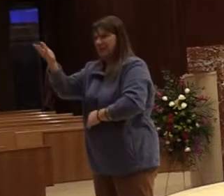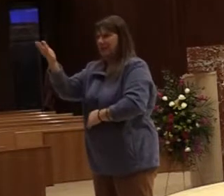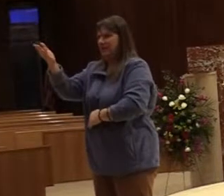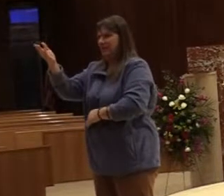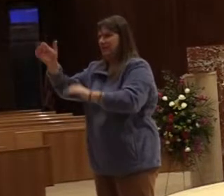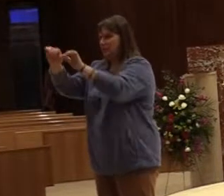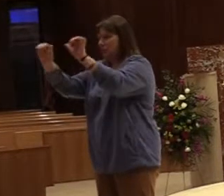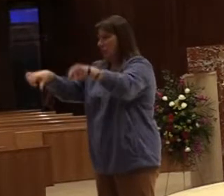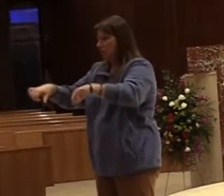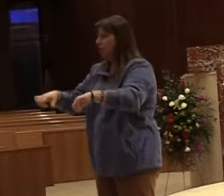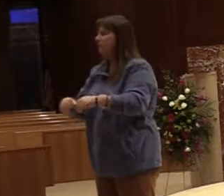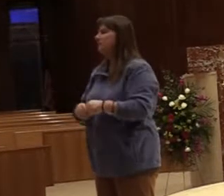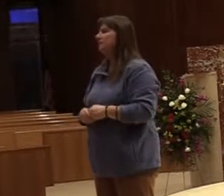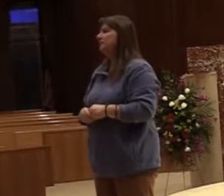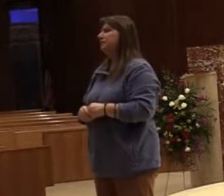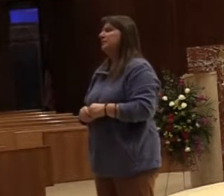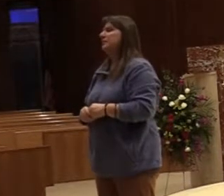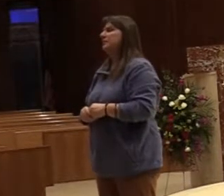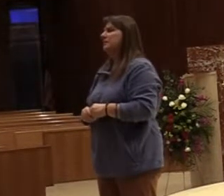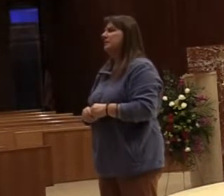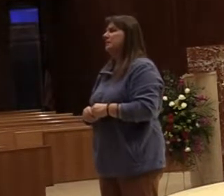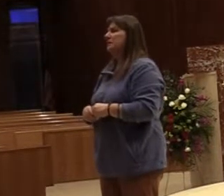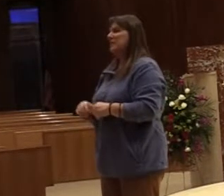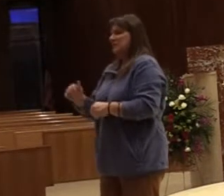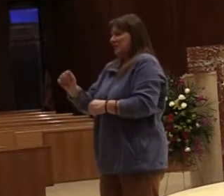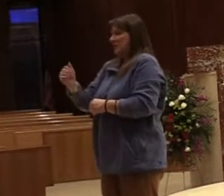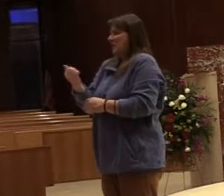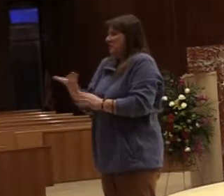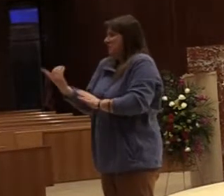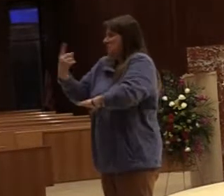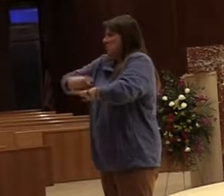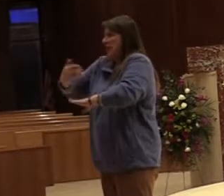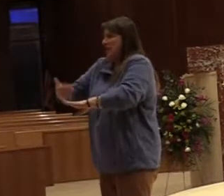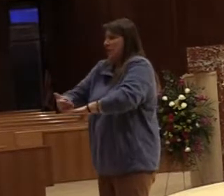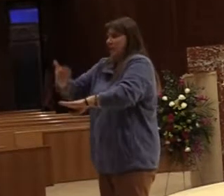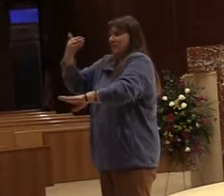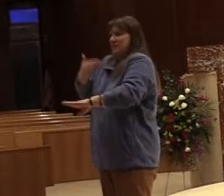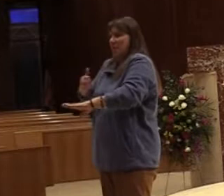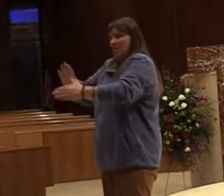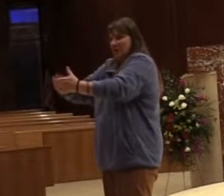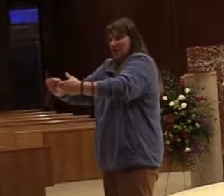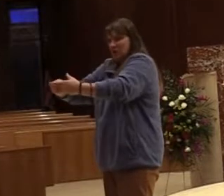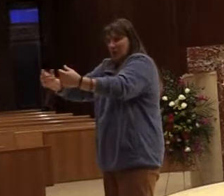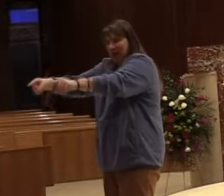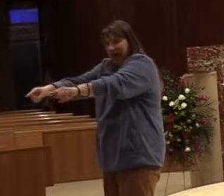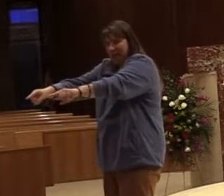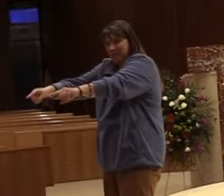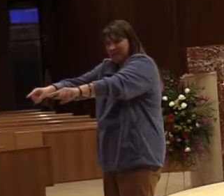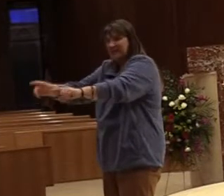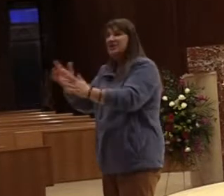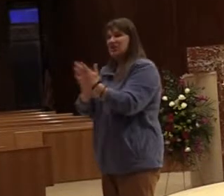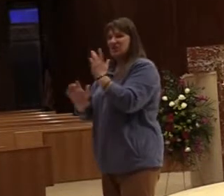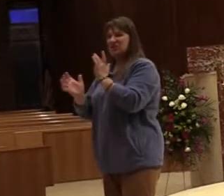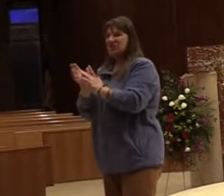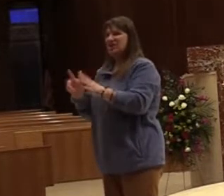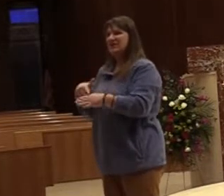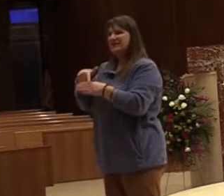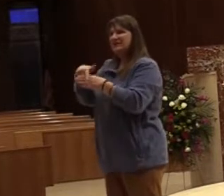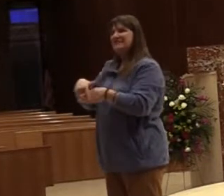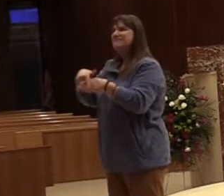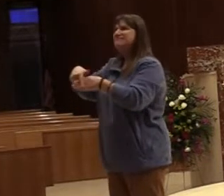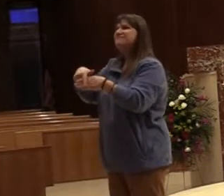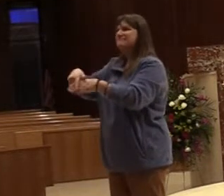altar." Just a short few days before Jesus gave this parable, that's exactly what we did. We laid